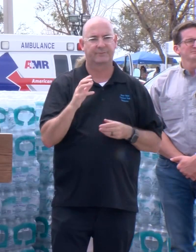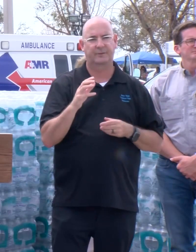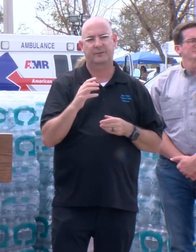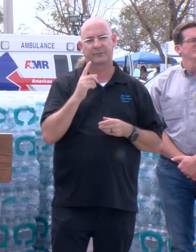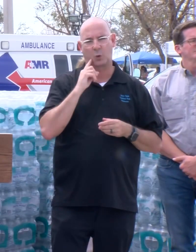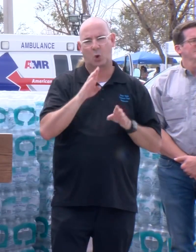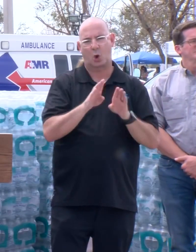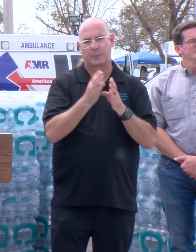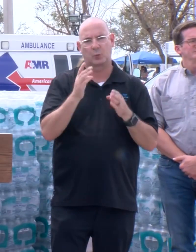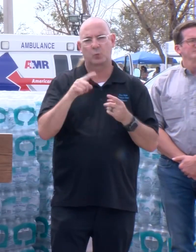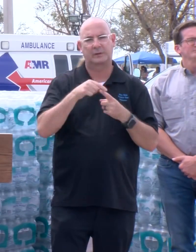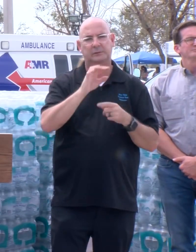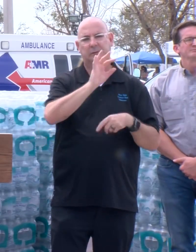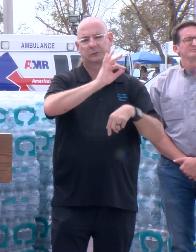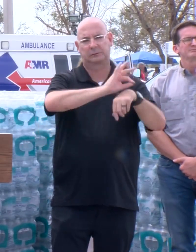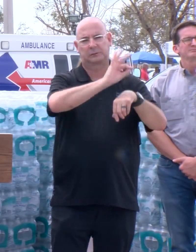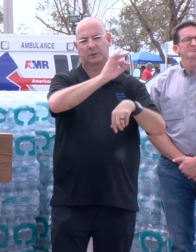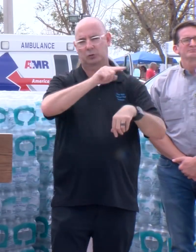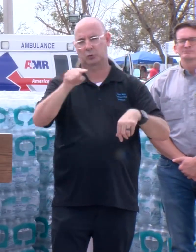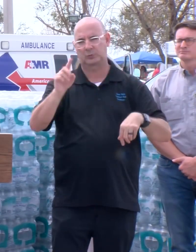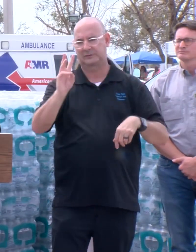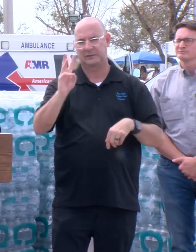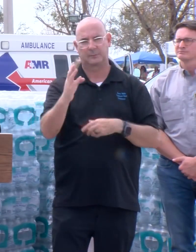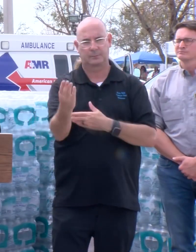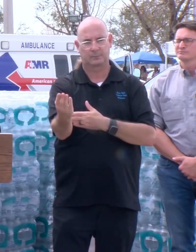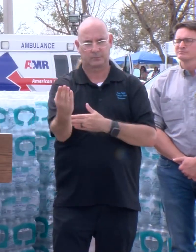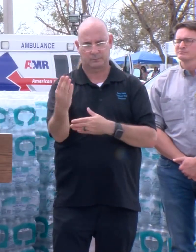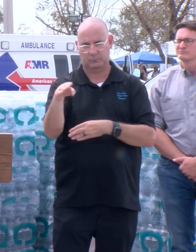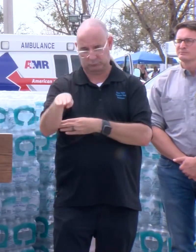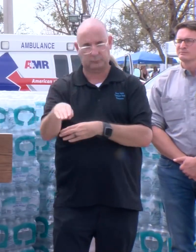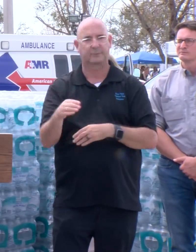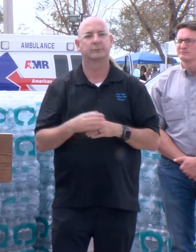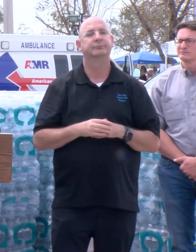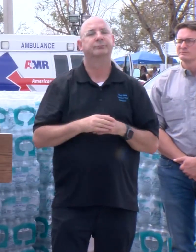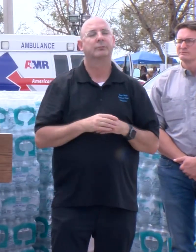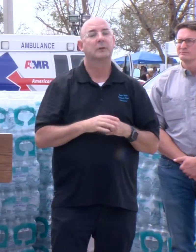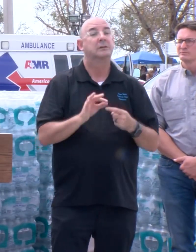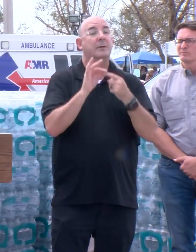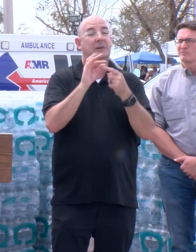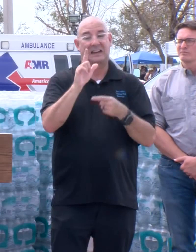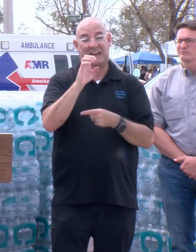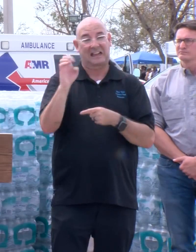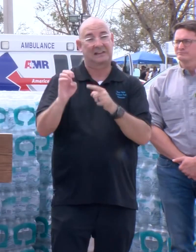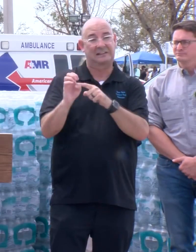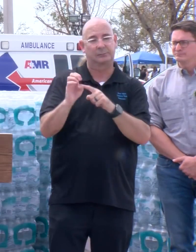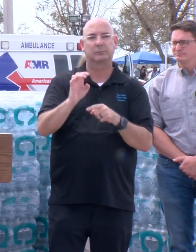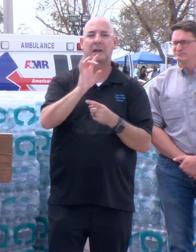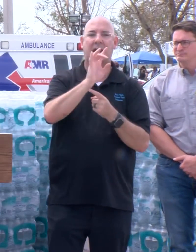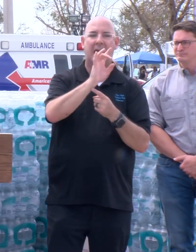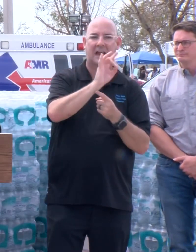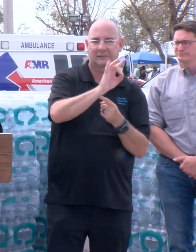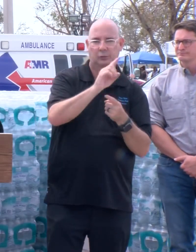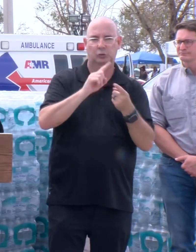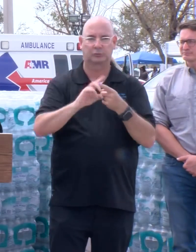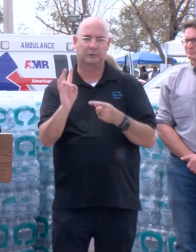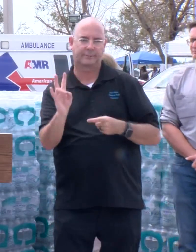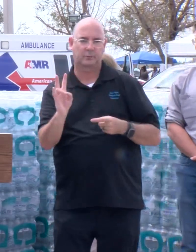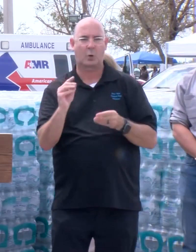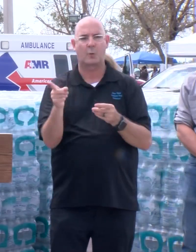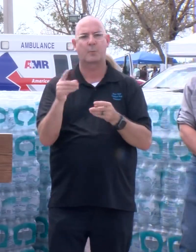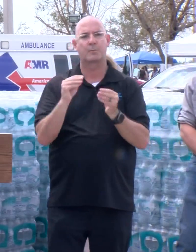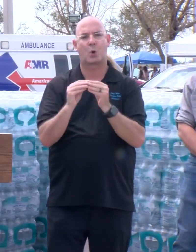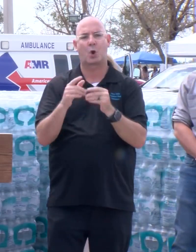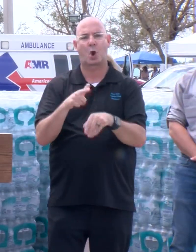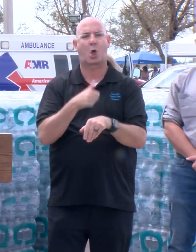9 a.m. to 6 p.m. with the exception of Lee County. Lee County has extended hours from 8 a.m. to 7 p.m. These are